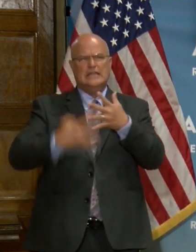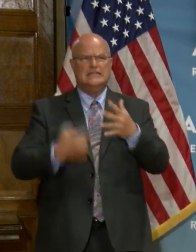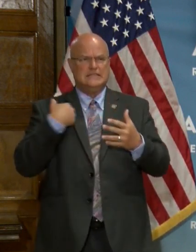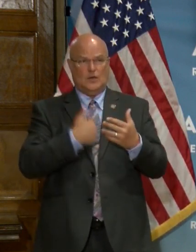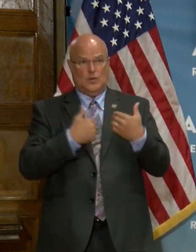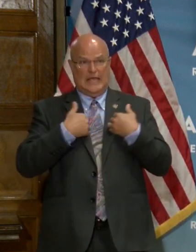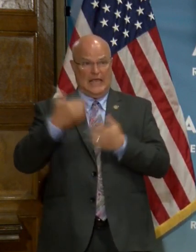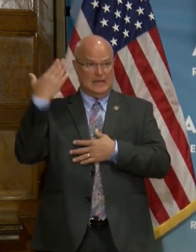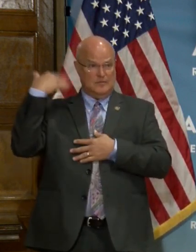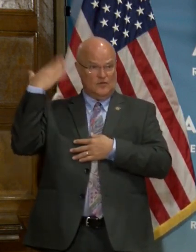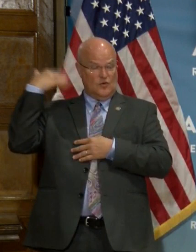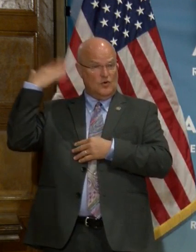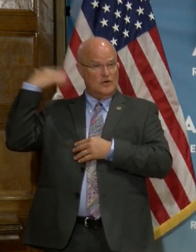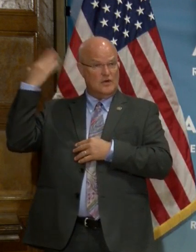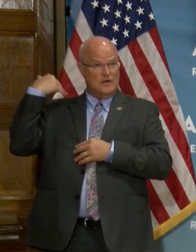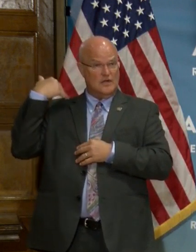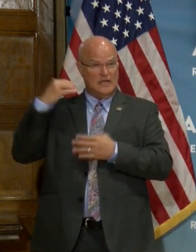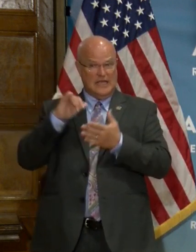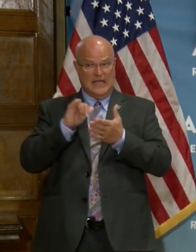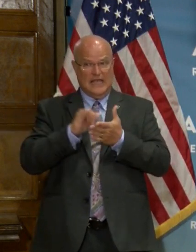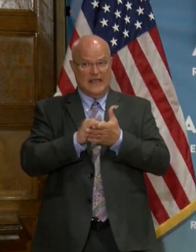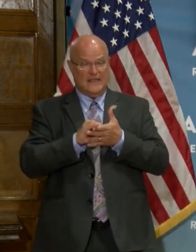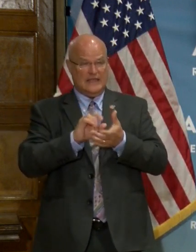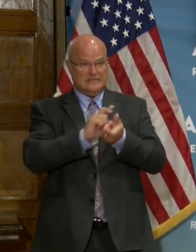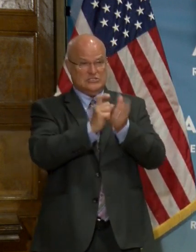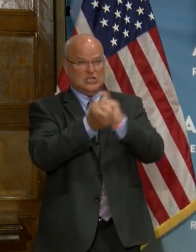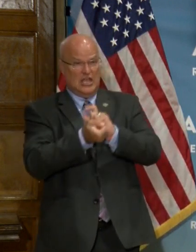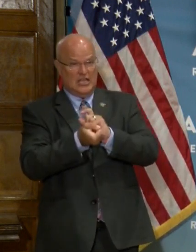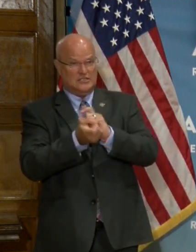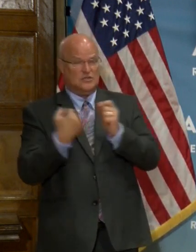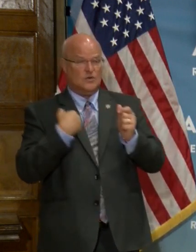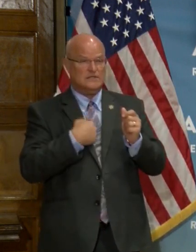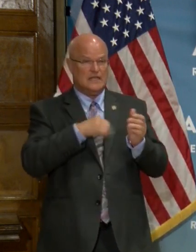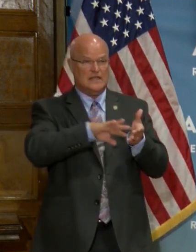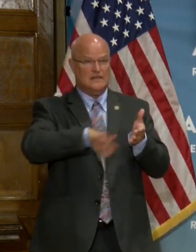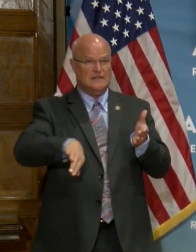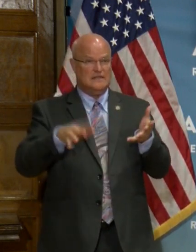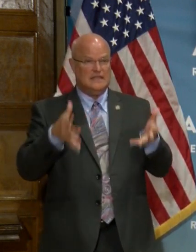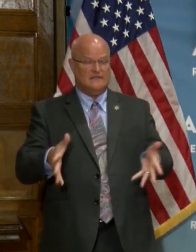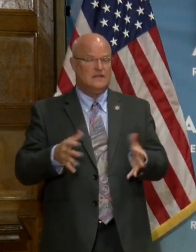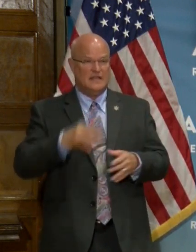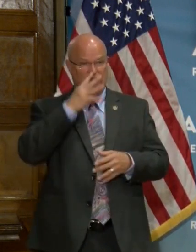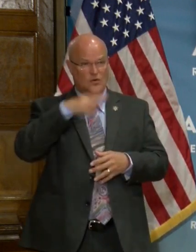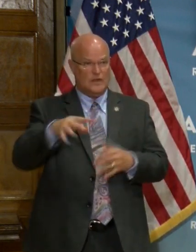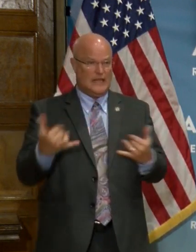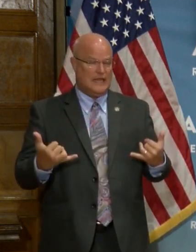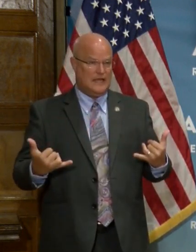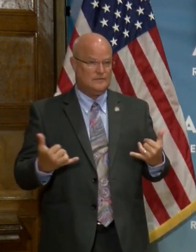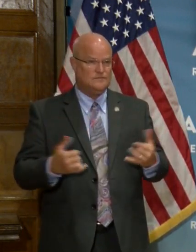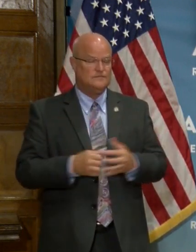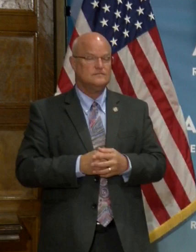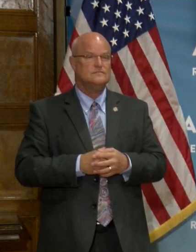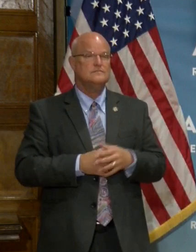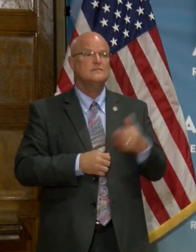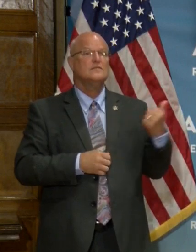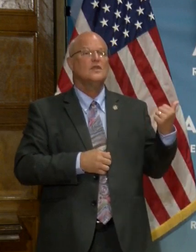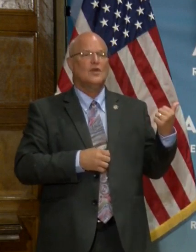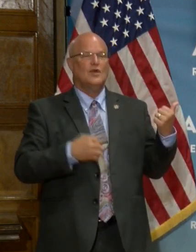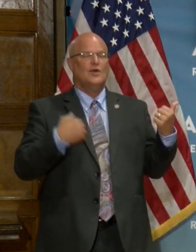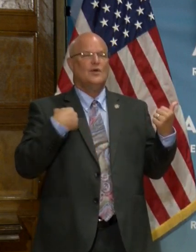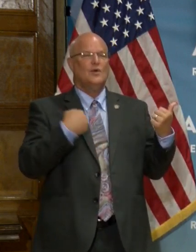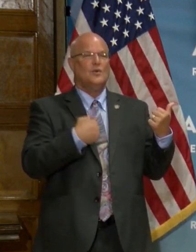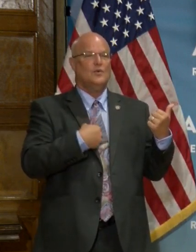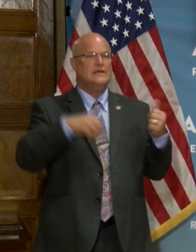we had a long time ago, has that evolved, or are we kind of just sort of ignoring that now?